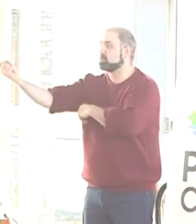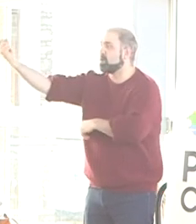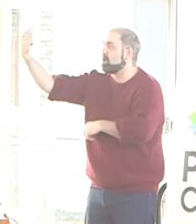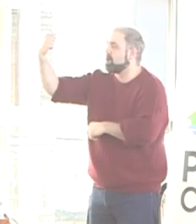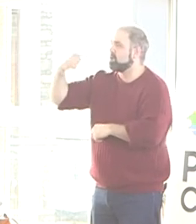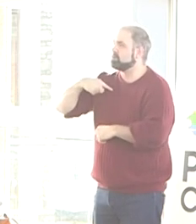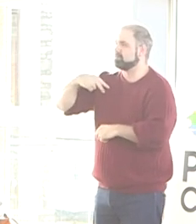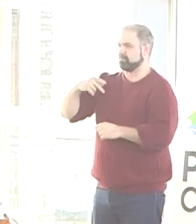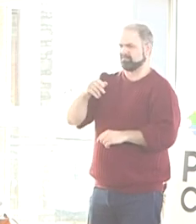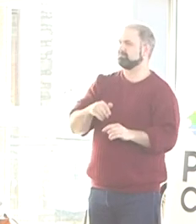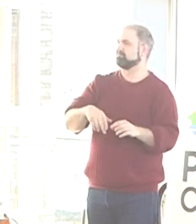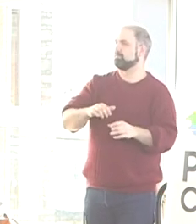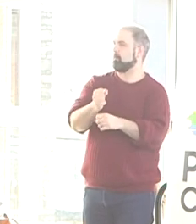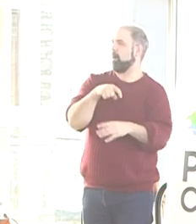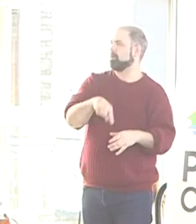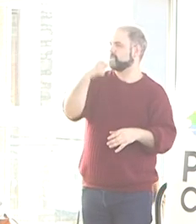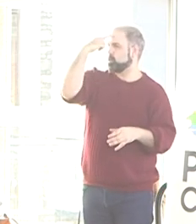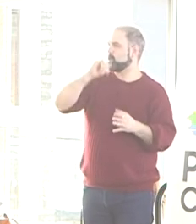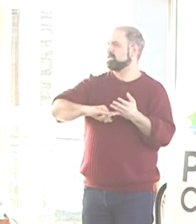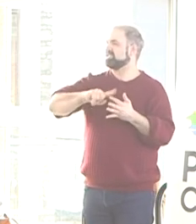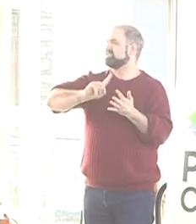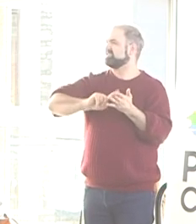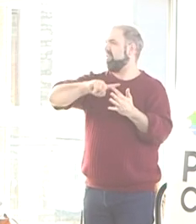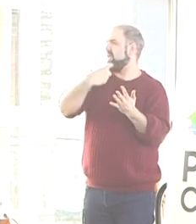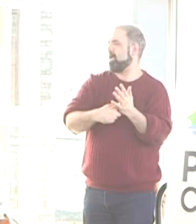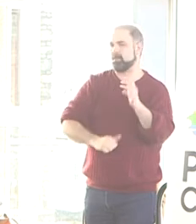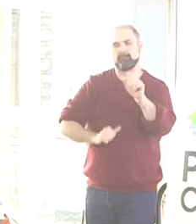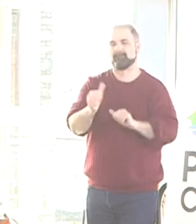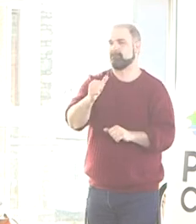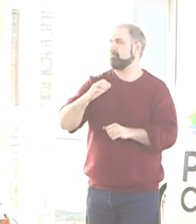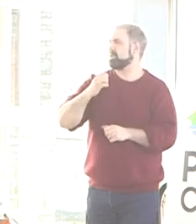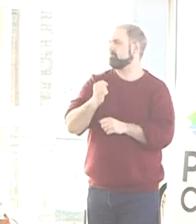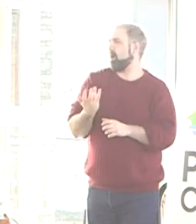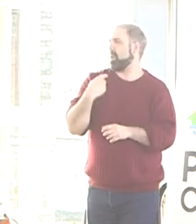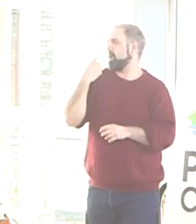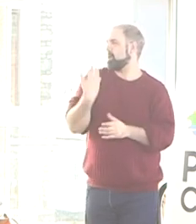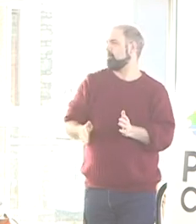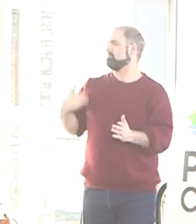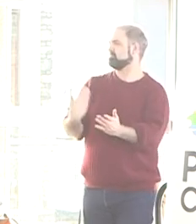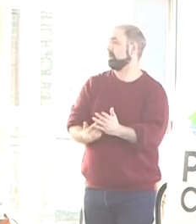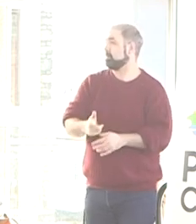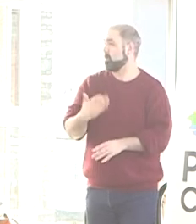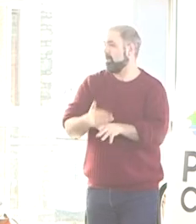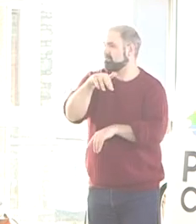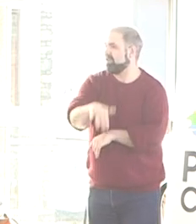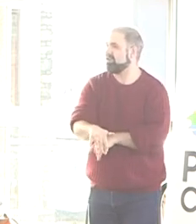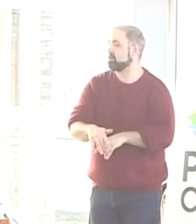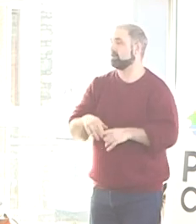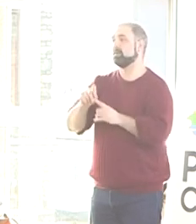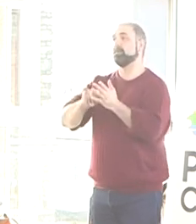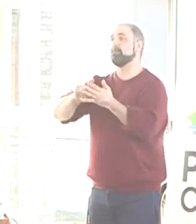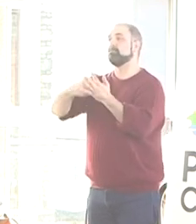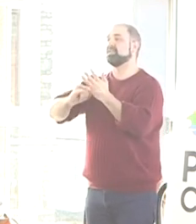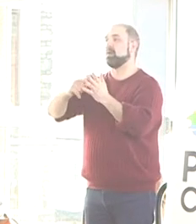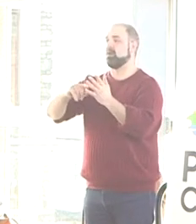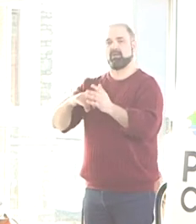the news came through, it's called The Cellar. It was the best bar London's ever had, but that's another story. I was working in the cellar bar, and Peter Ashman phoned